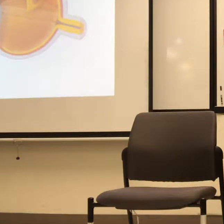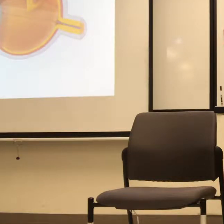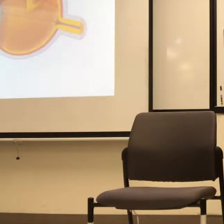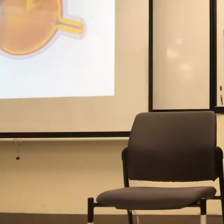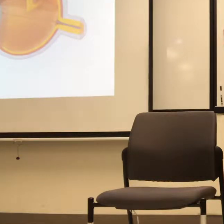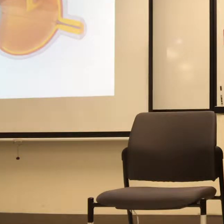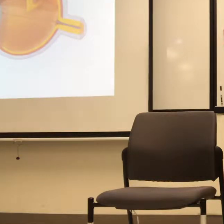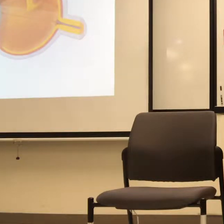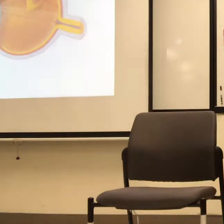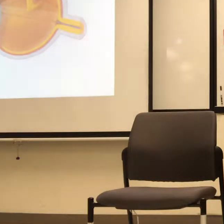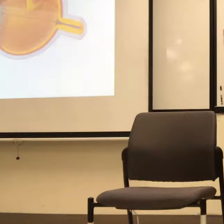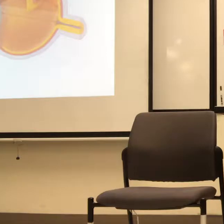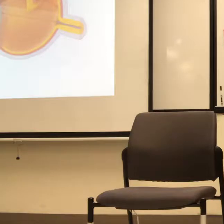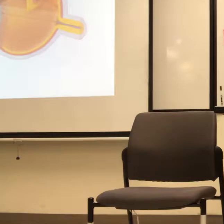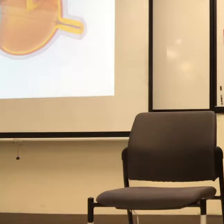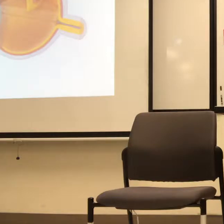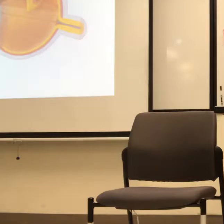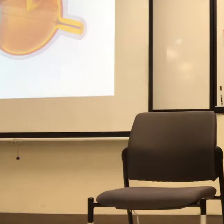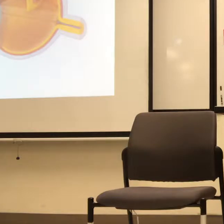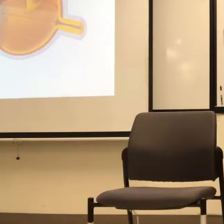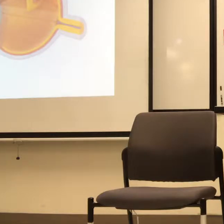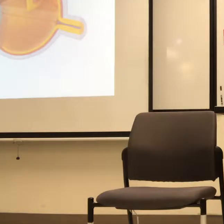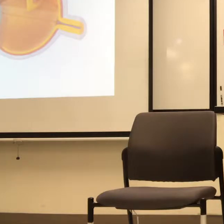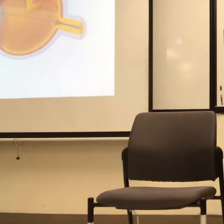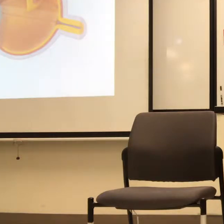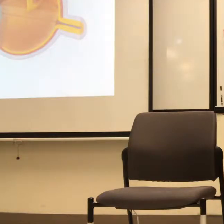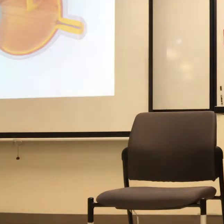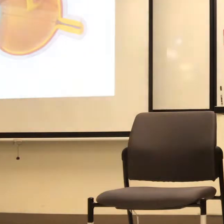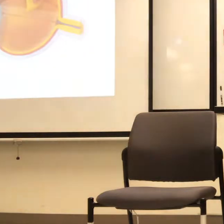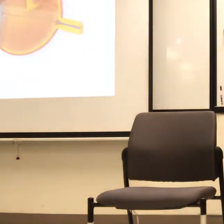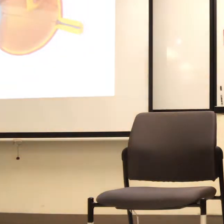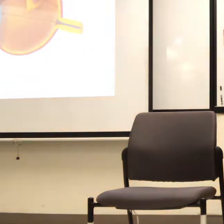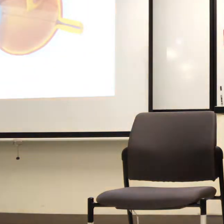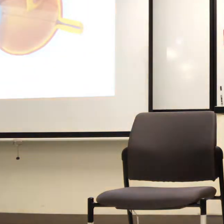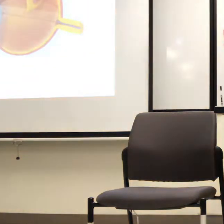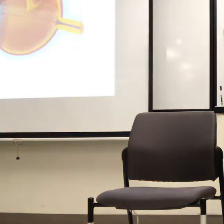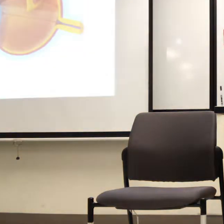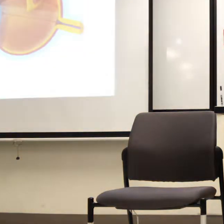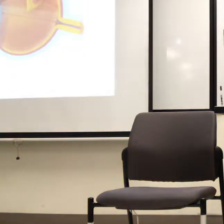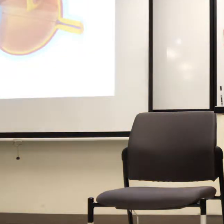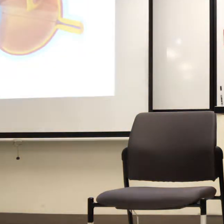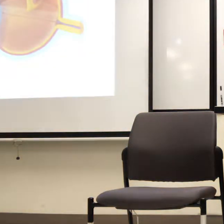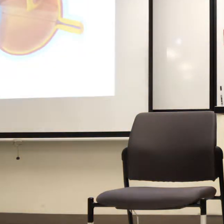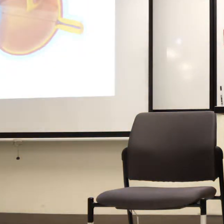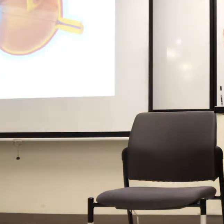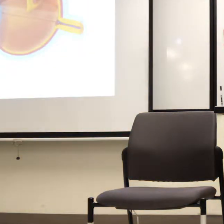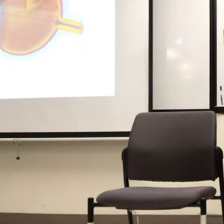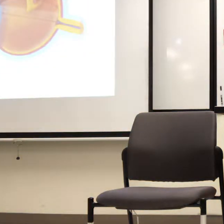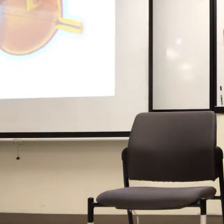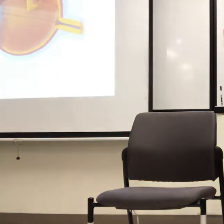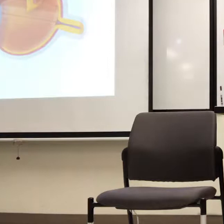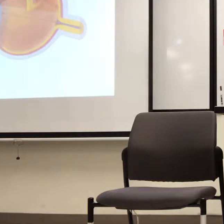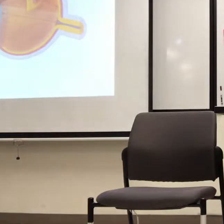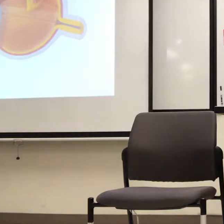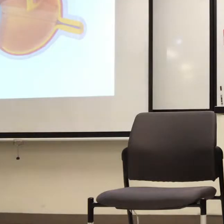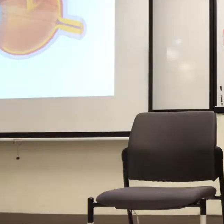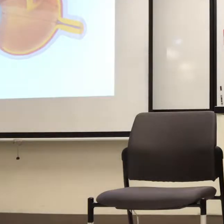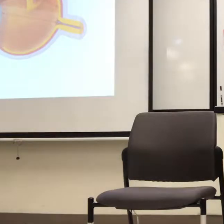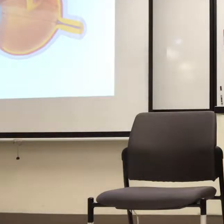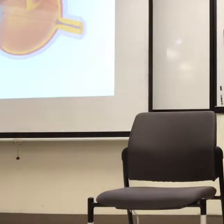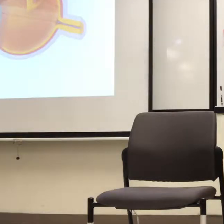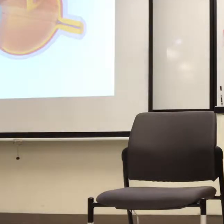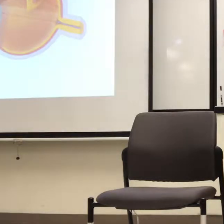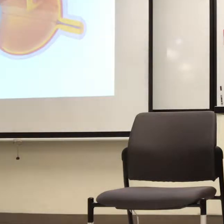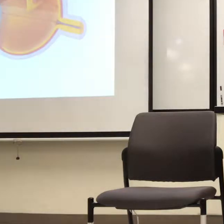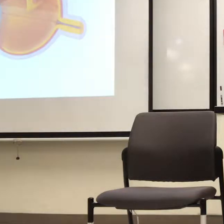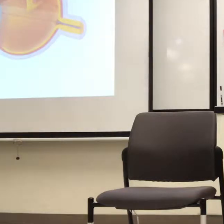good candidate for LASIK if the cornea is more flat. It gives them more leeway. They don't have to shave off as much to bend